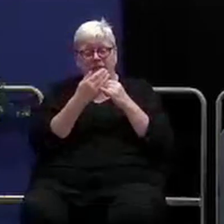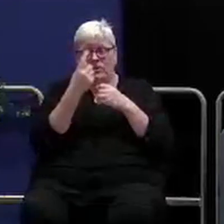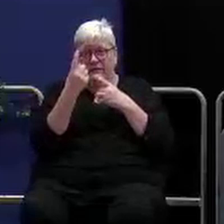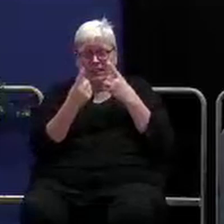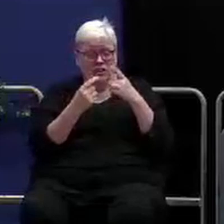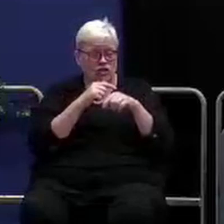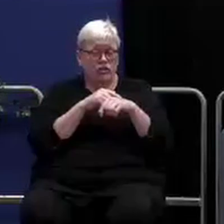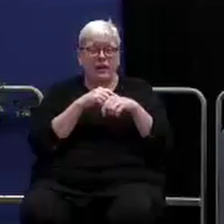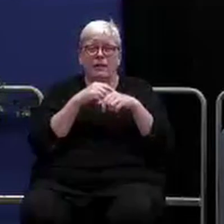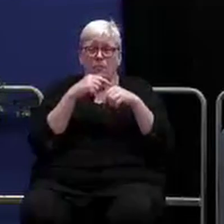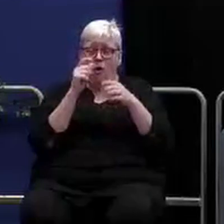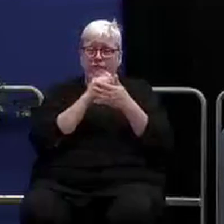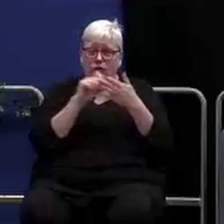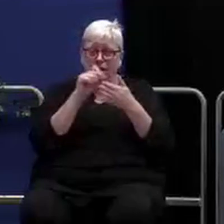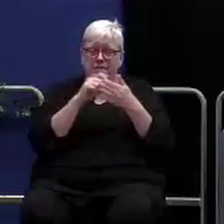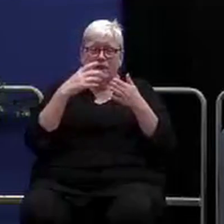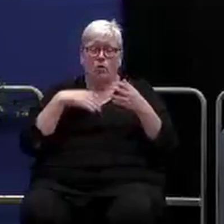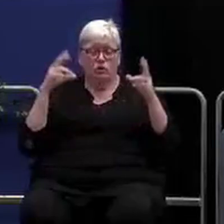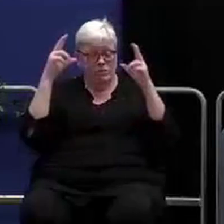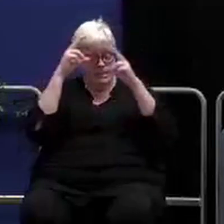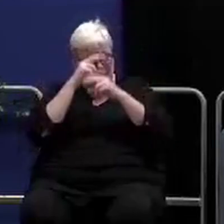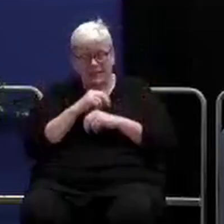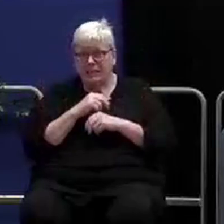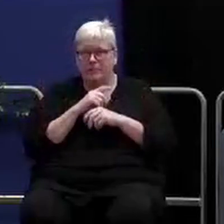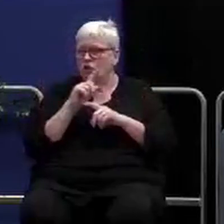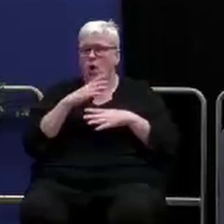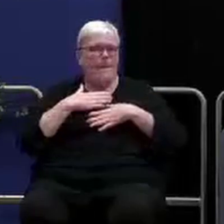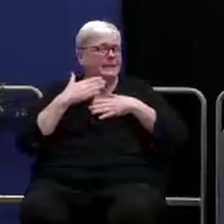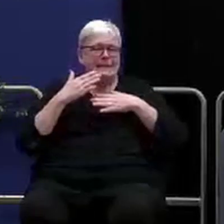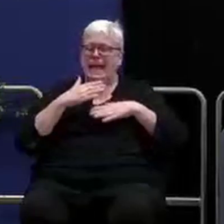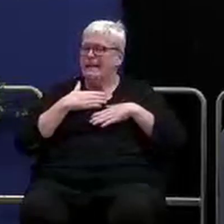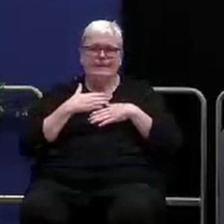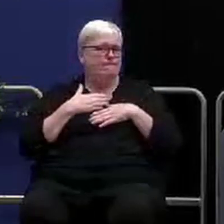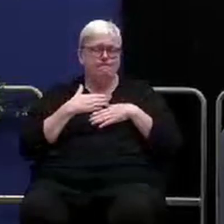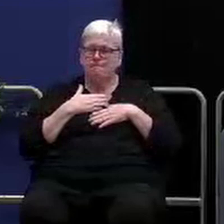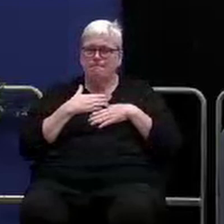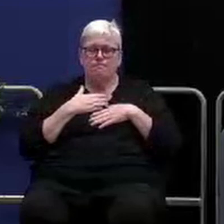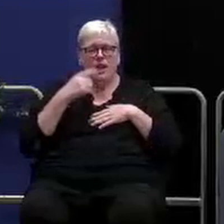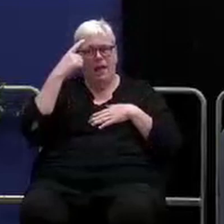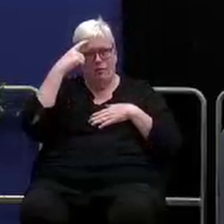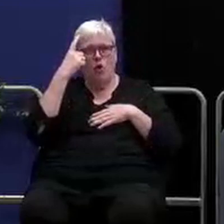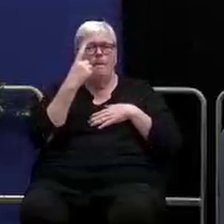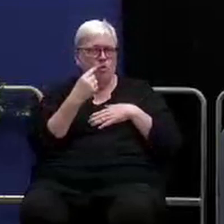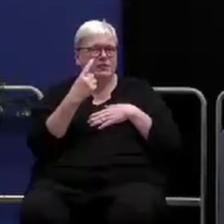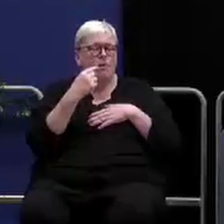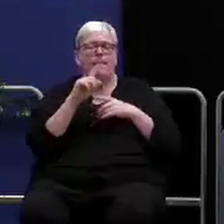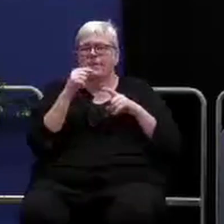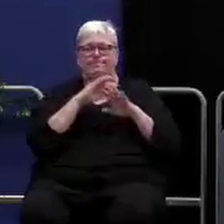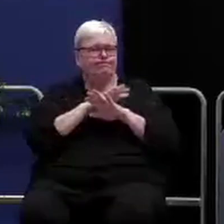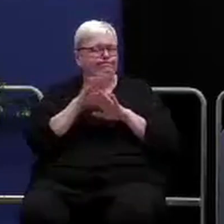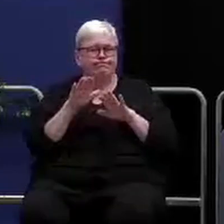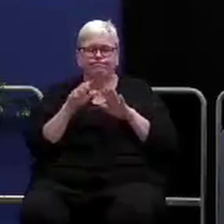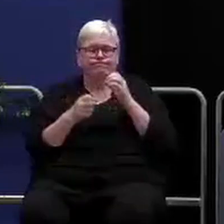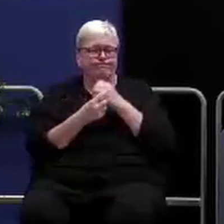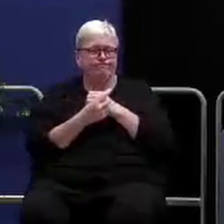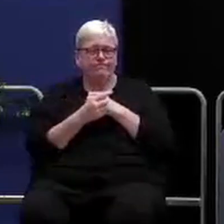writing, I wanted to sleep. But I wasn't upset in a way that I thought that I might be. There are certain bits